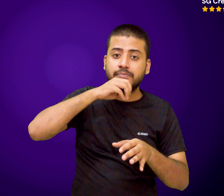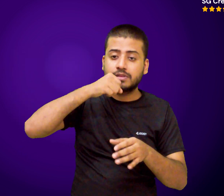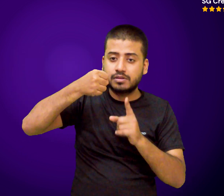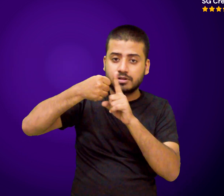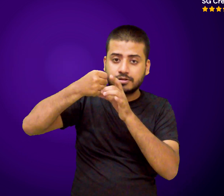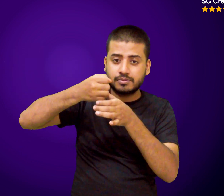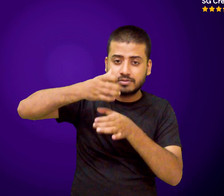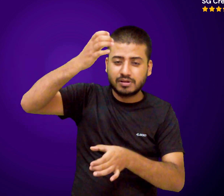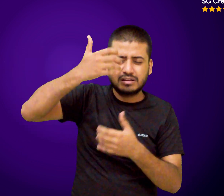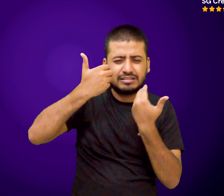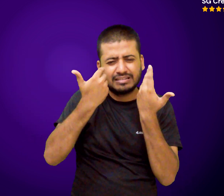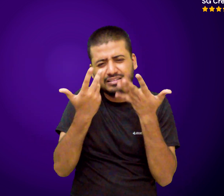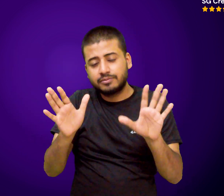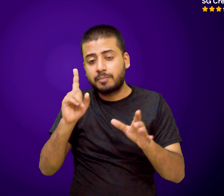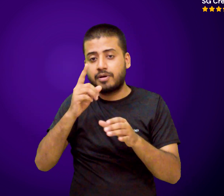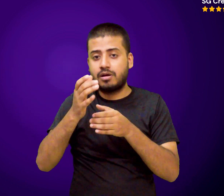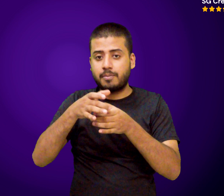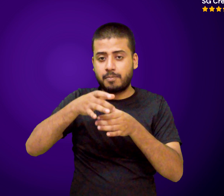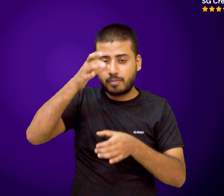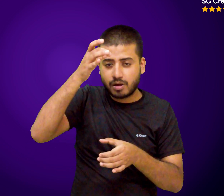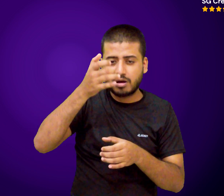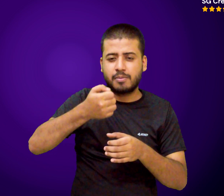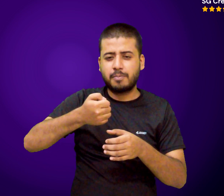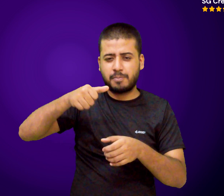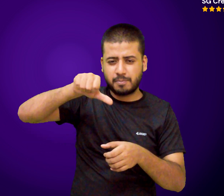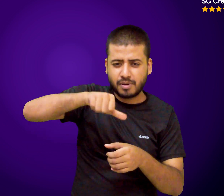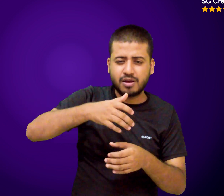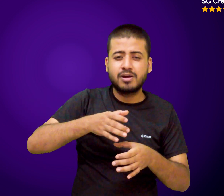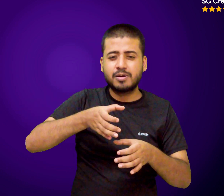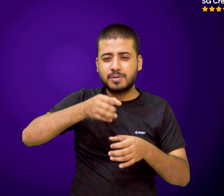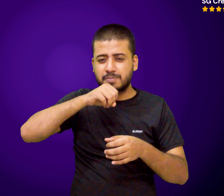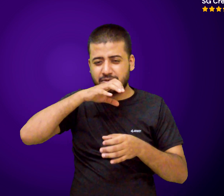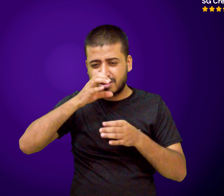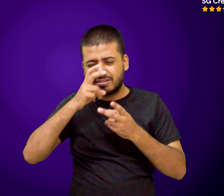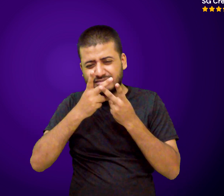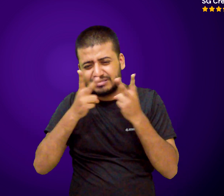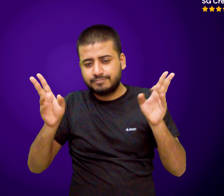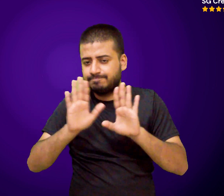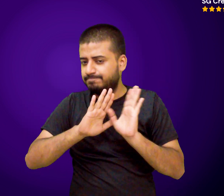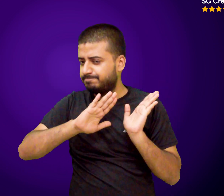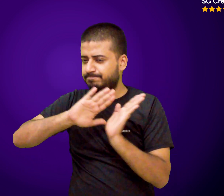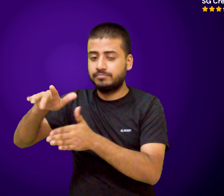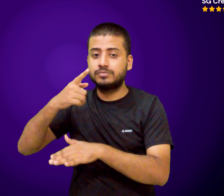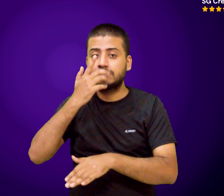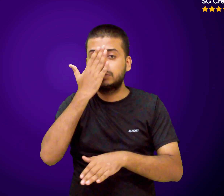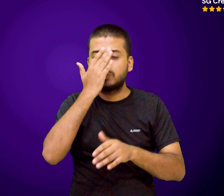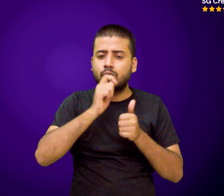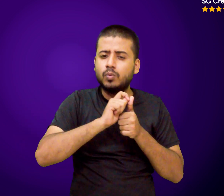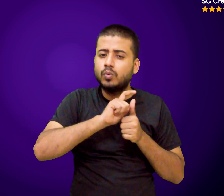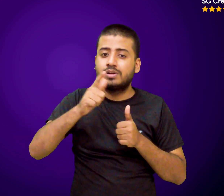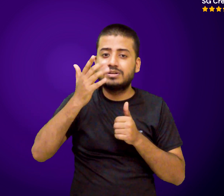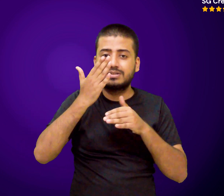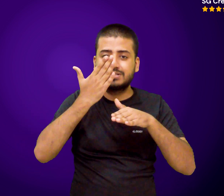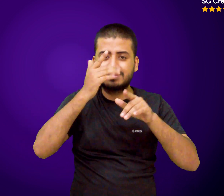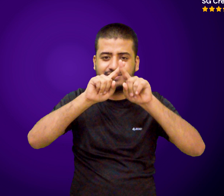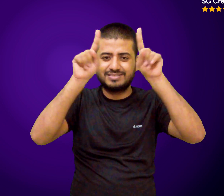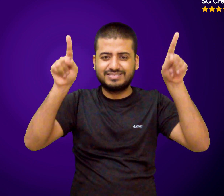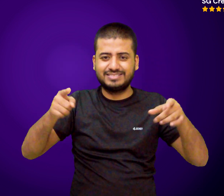less plastic packaging and support initiatives that promote plastic reduction. A wine bottle, white water bodies,